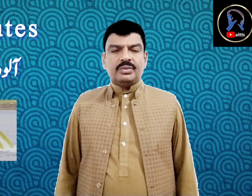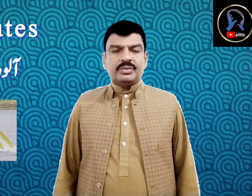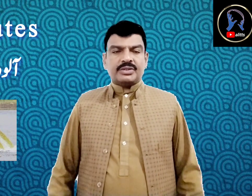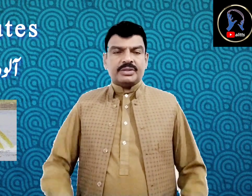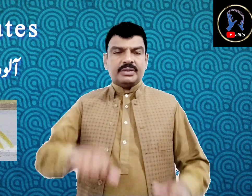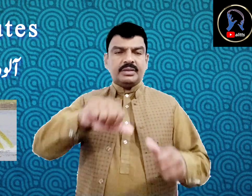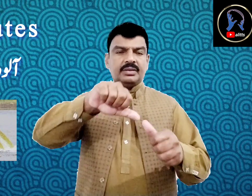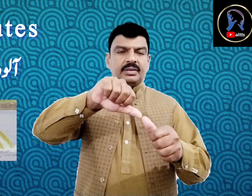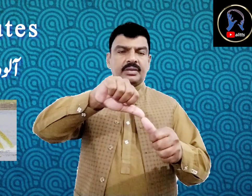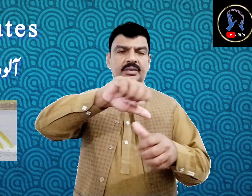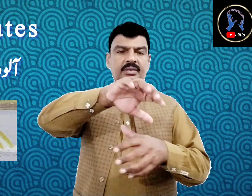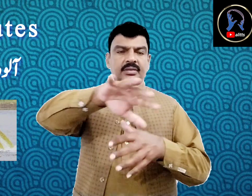pollutes।